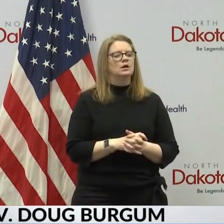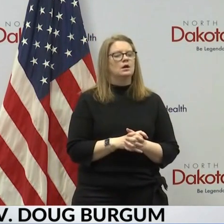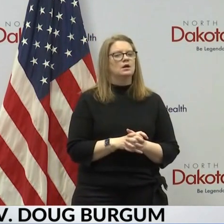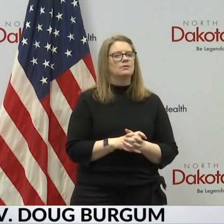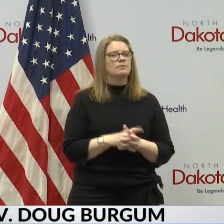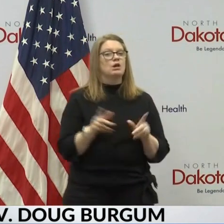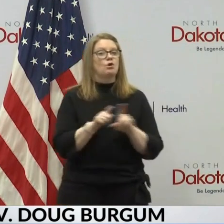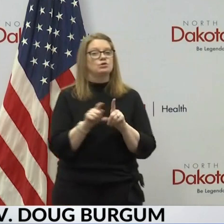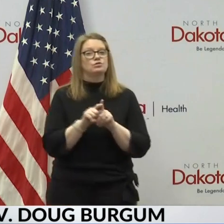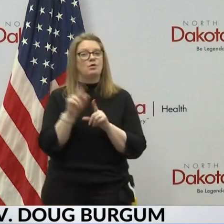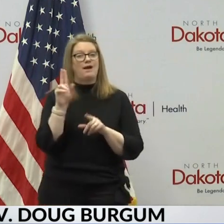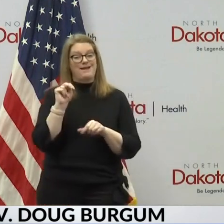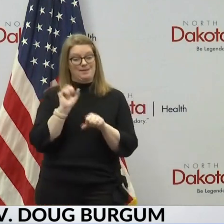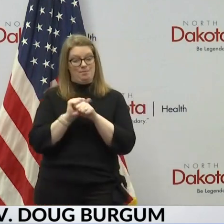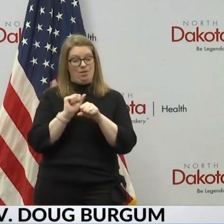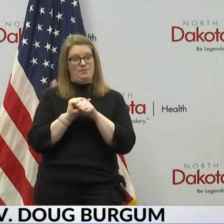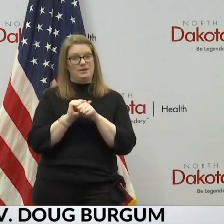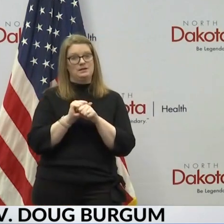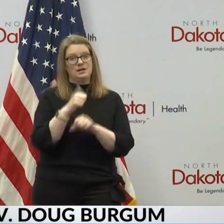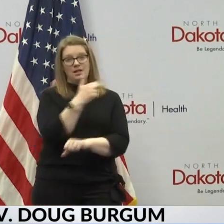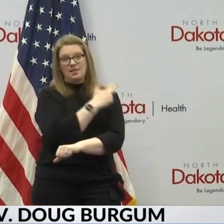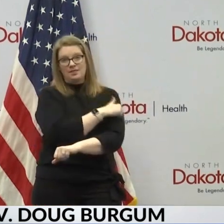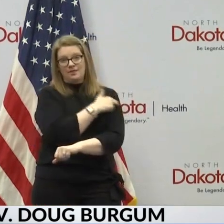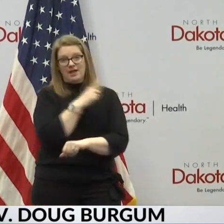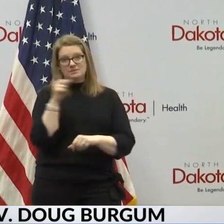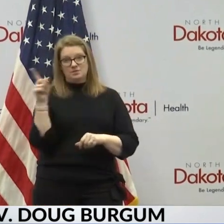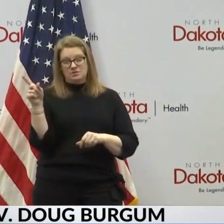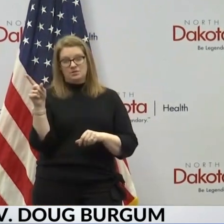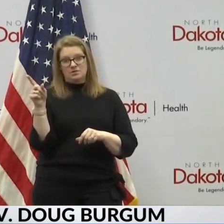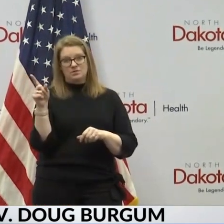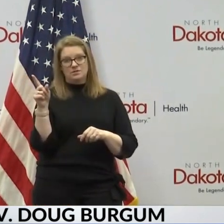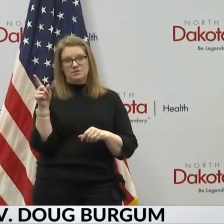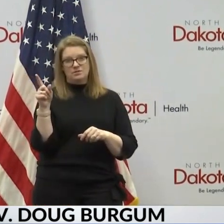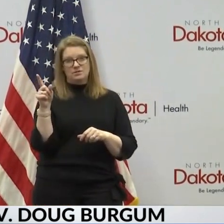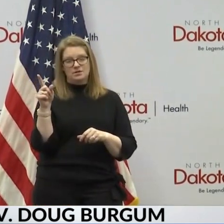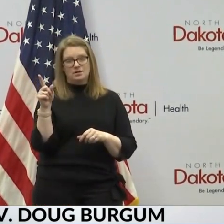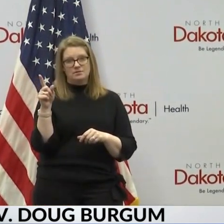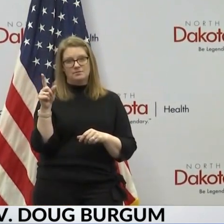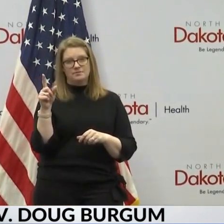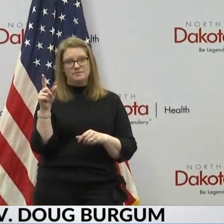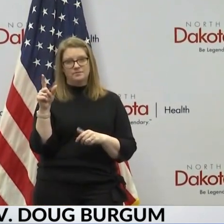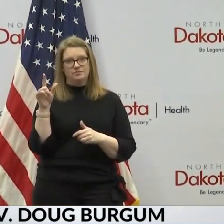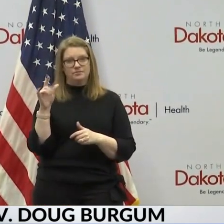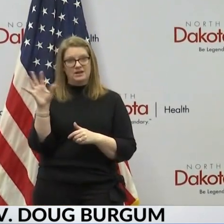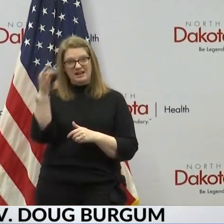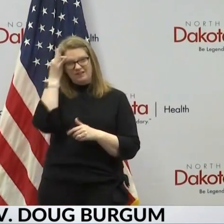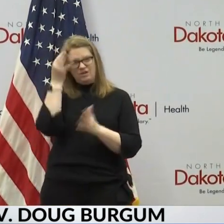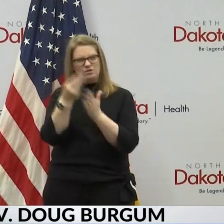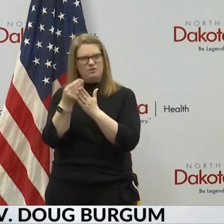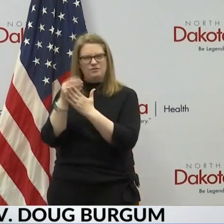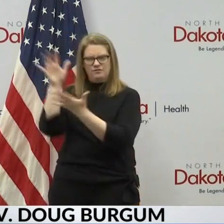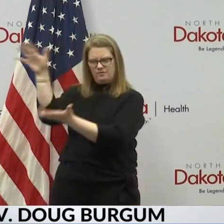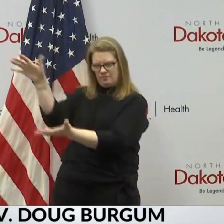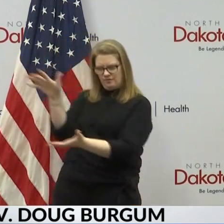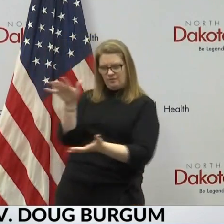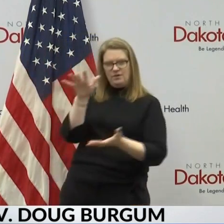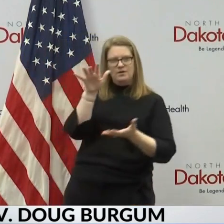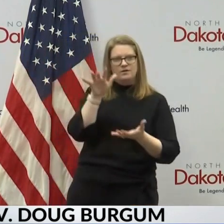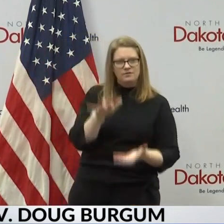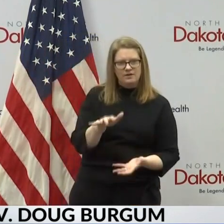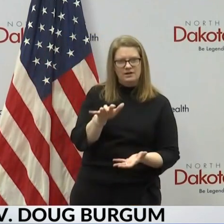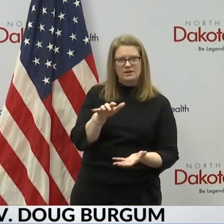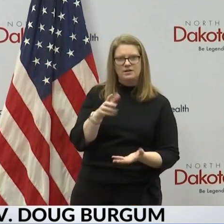unemployment, the hospitals themselves are getting funding from the federal government through the CARES Act, and